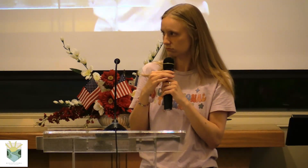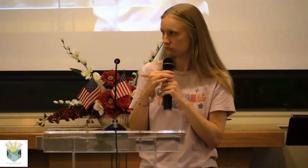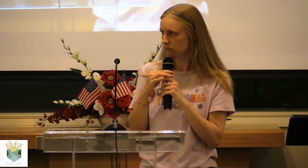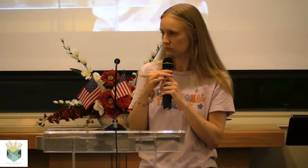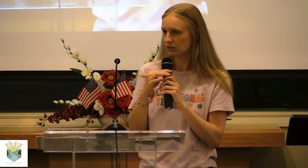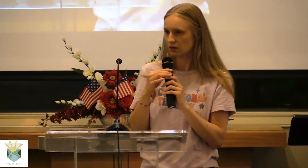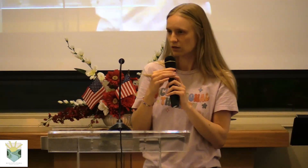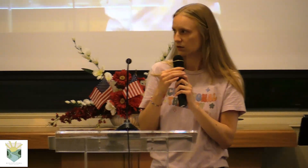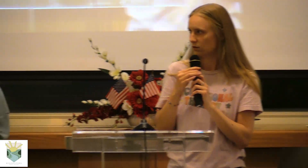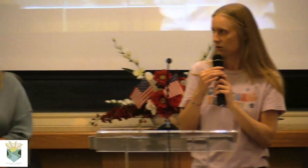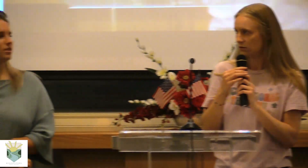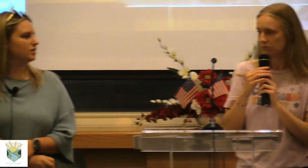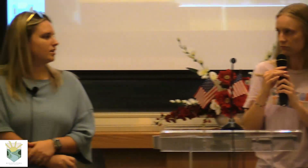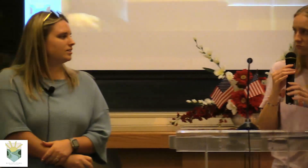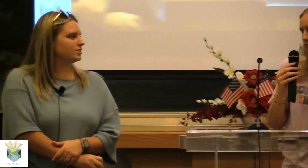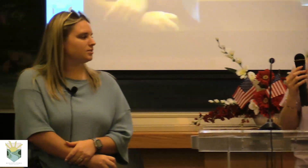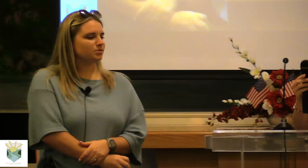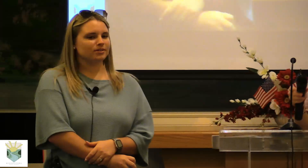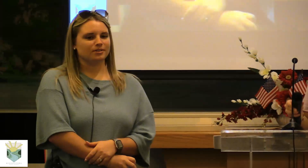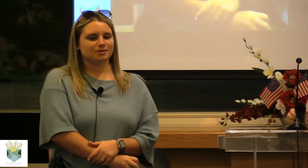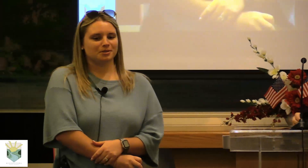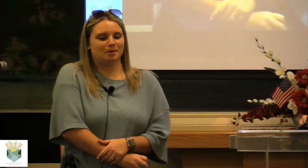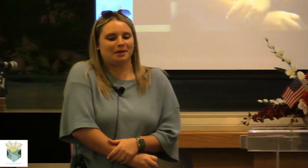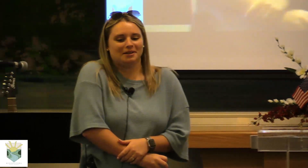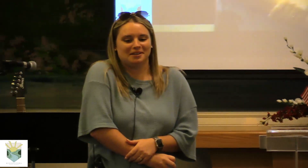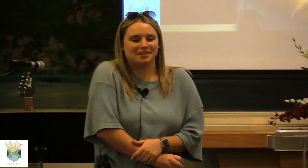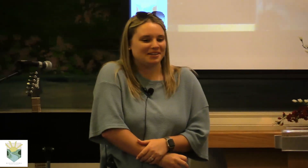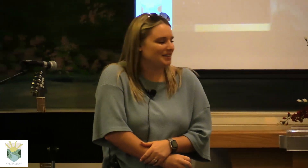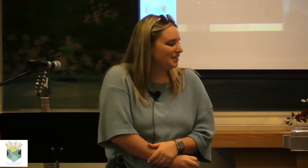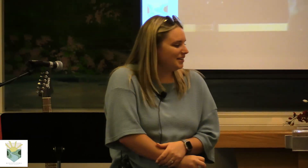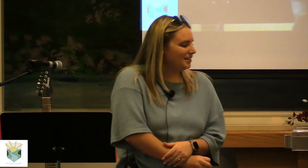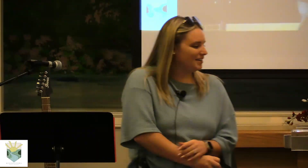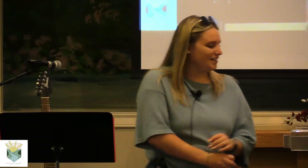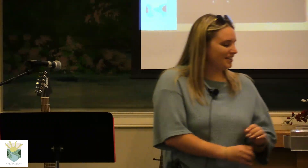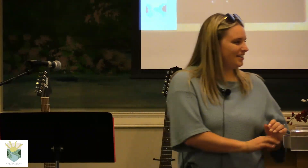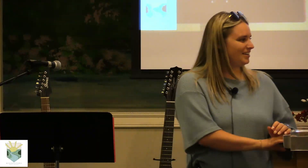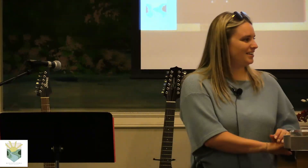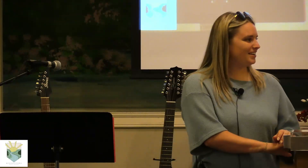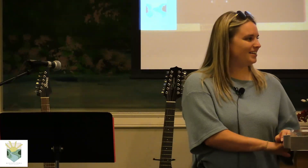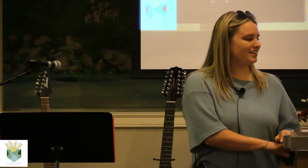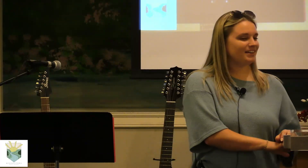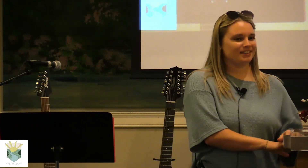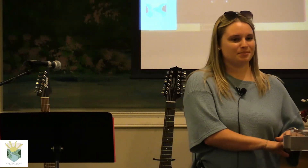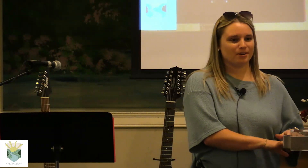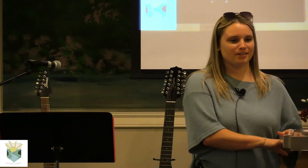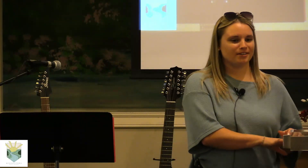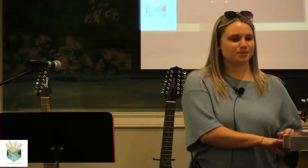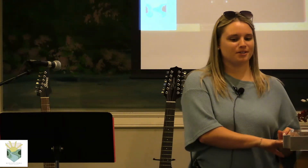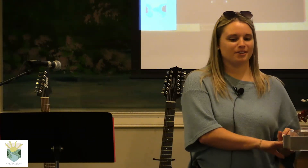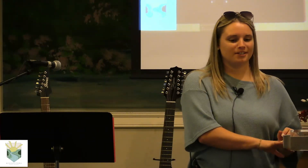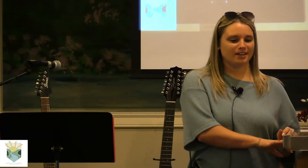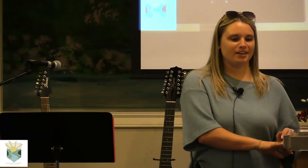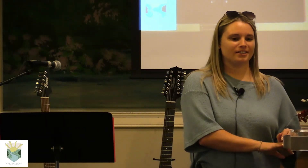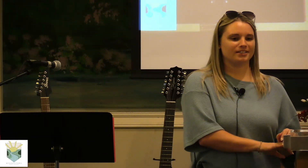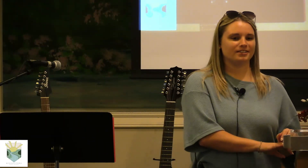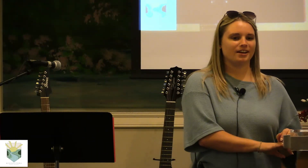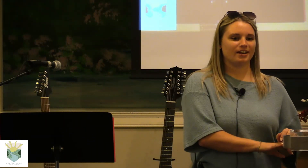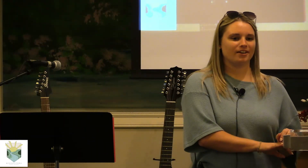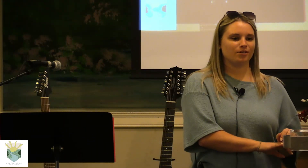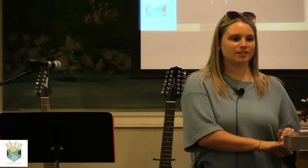Yeah. It's really hard to explain. Yeah. But that's where body language comes in Yes, too. body language, context, like also